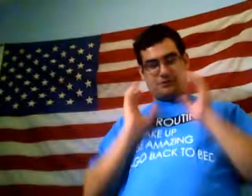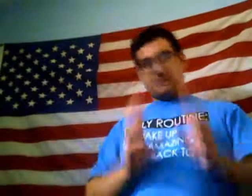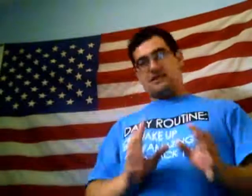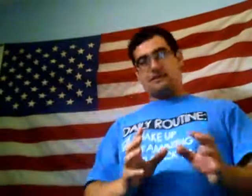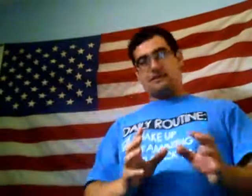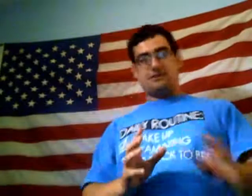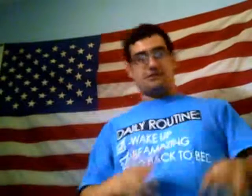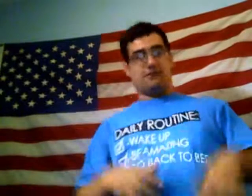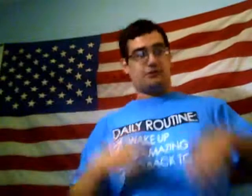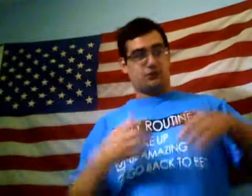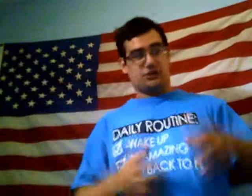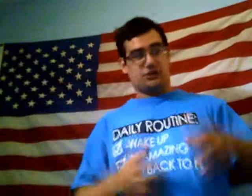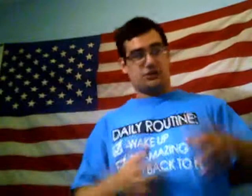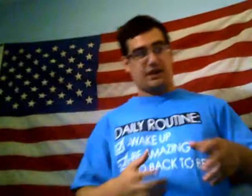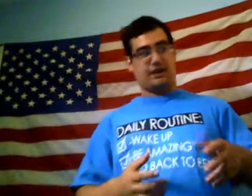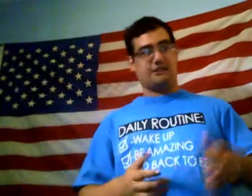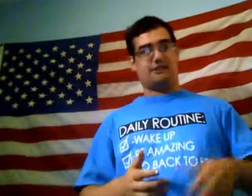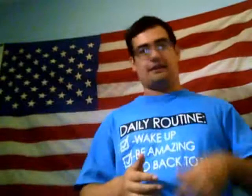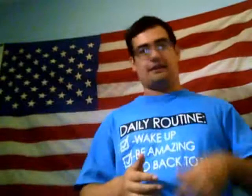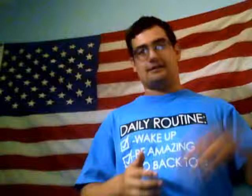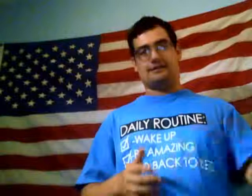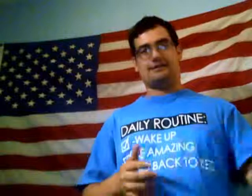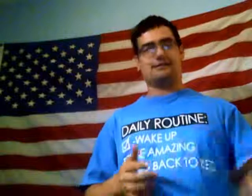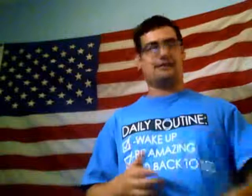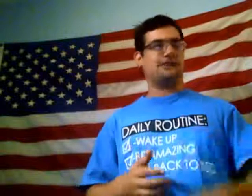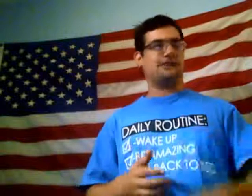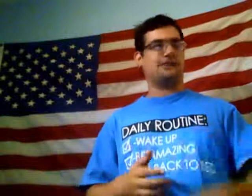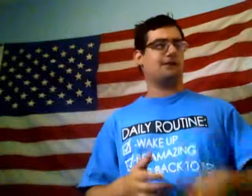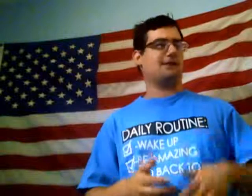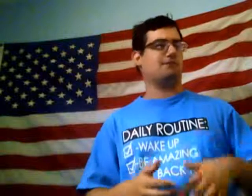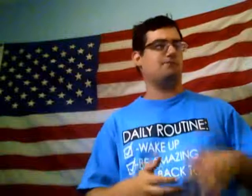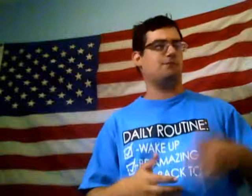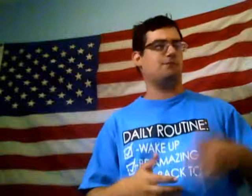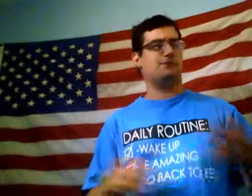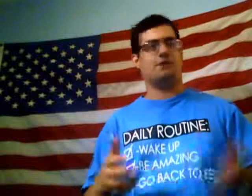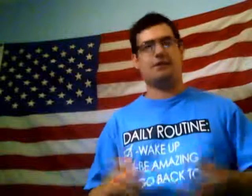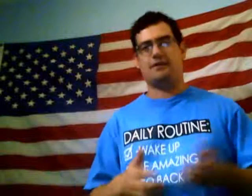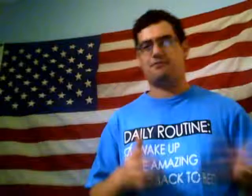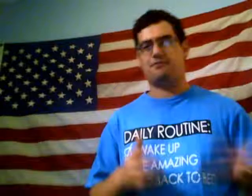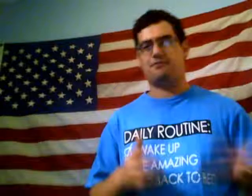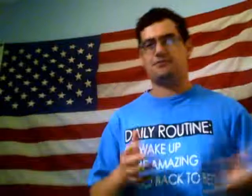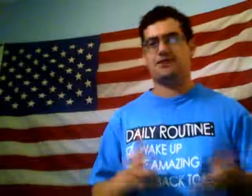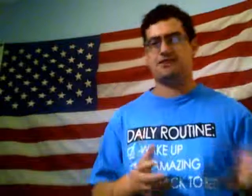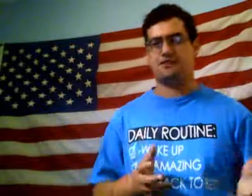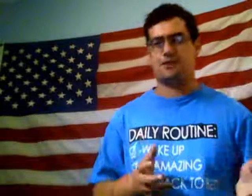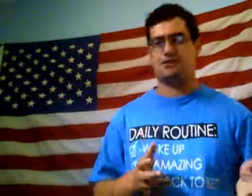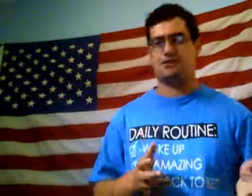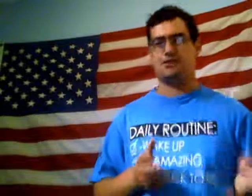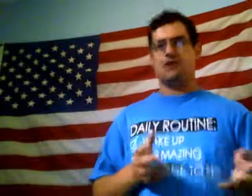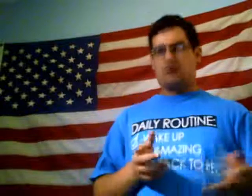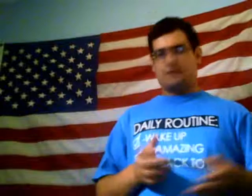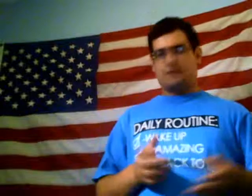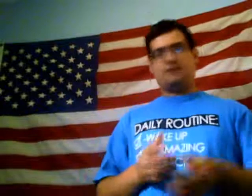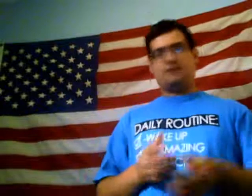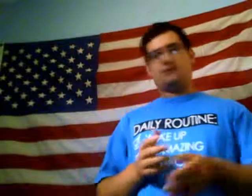Eugene Debs is running for the socialist candidate, and he actually gets a good enough percentage of the vote. He doesn't